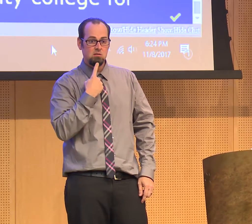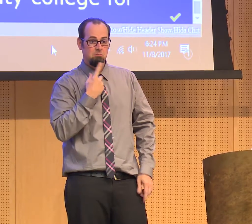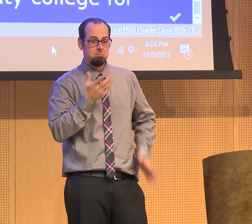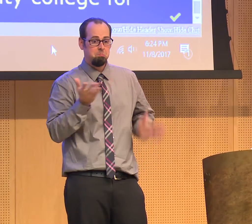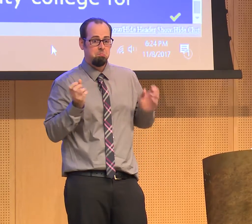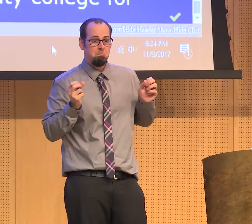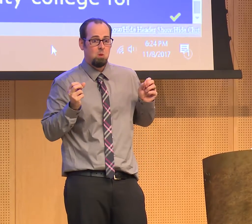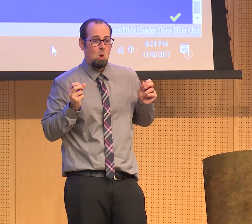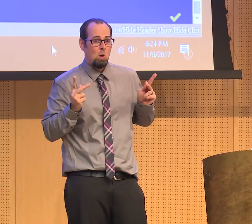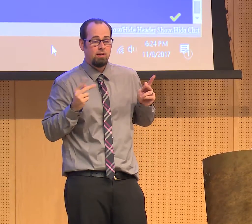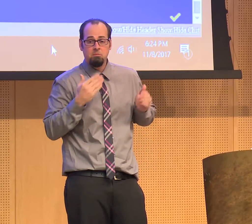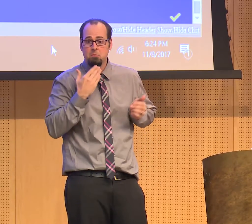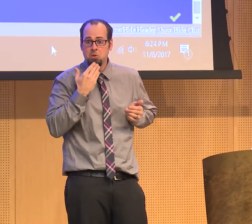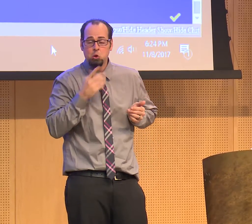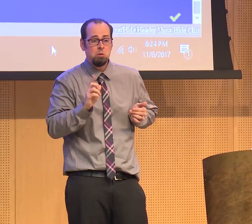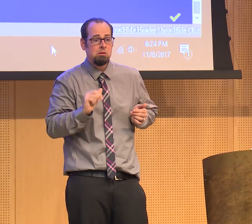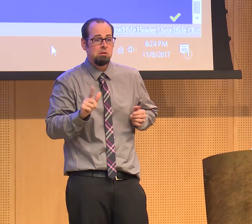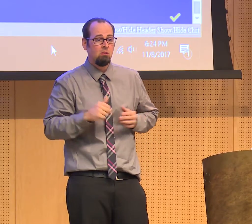And they agreed.